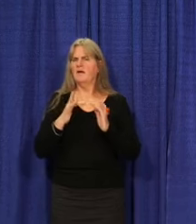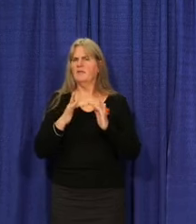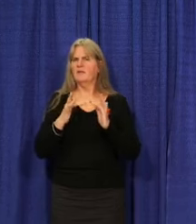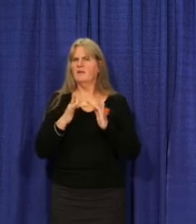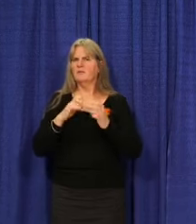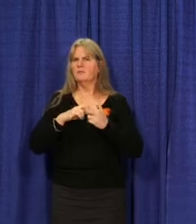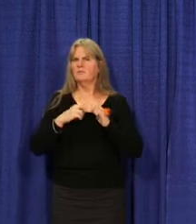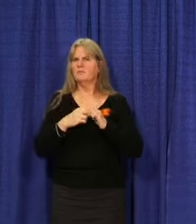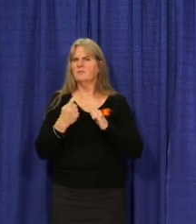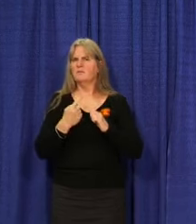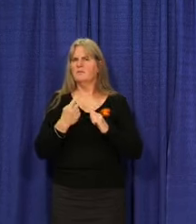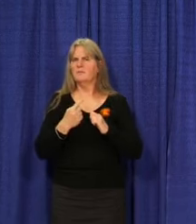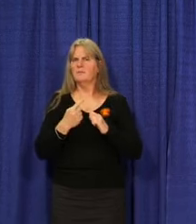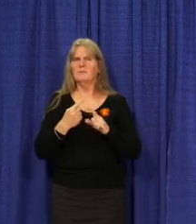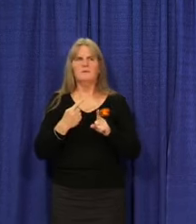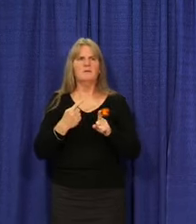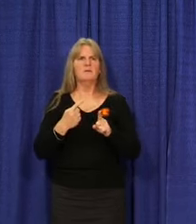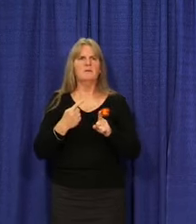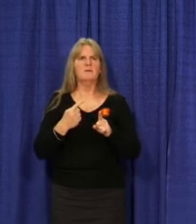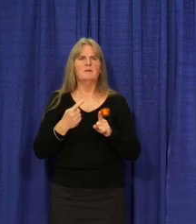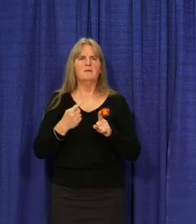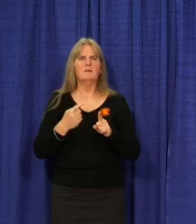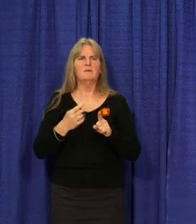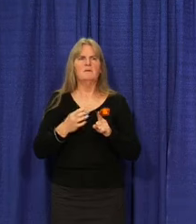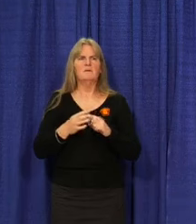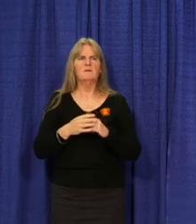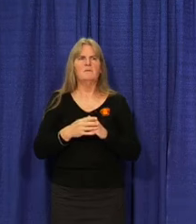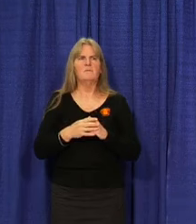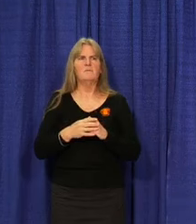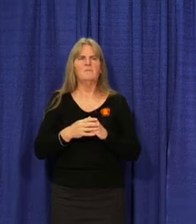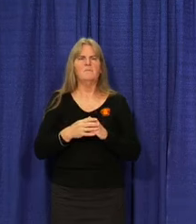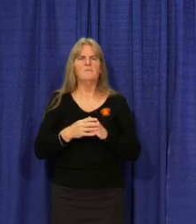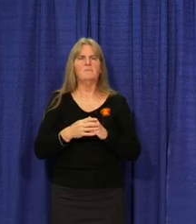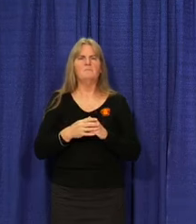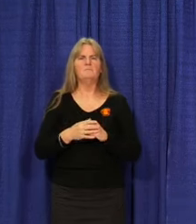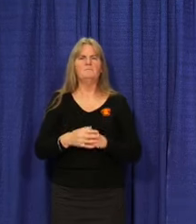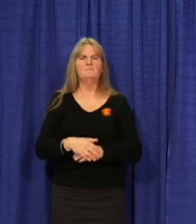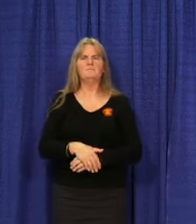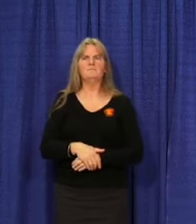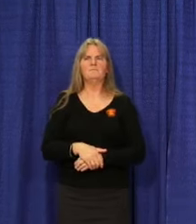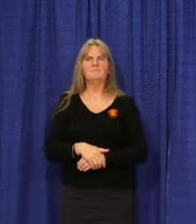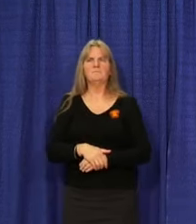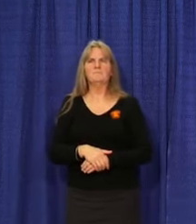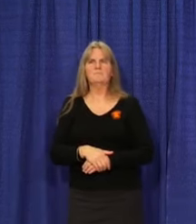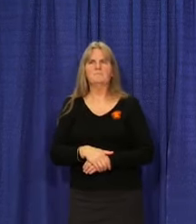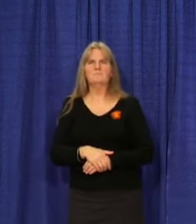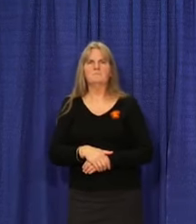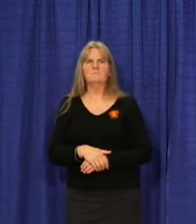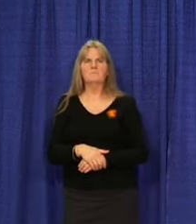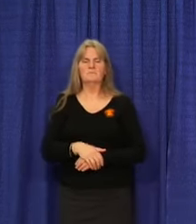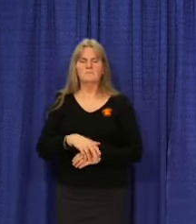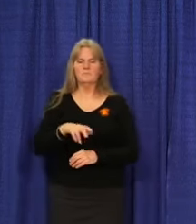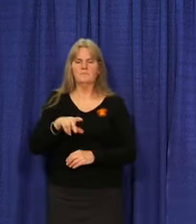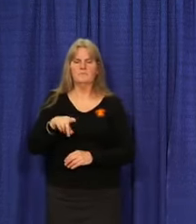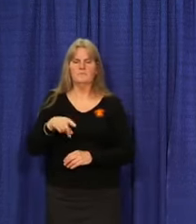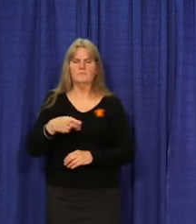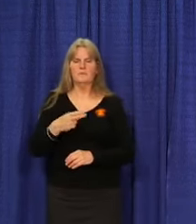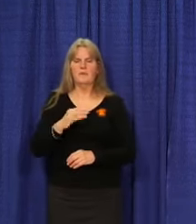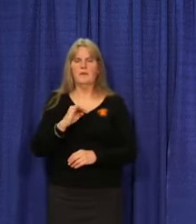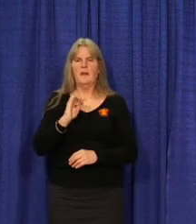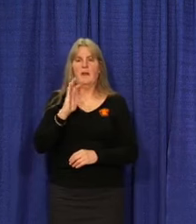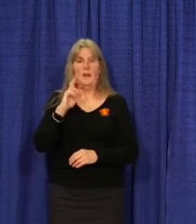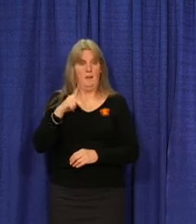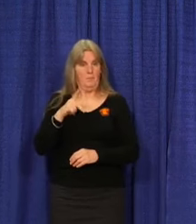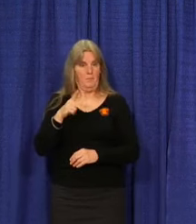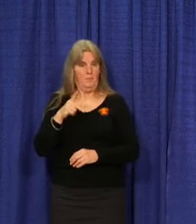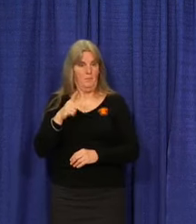Nothing? Oh, sorry, Philippe is there. He just, okay. Sorry? Yes, I am. Oh, Philippe, okay. Please go ahead, Philippe.